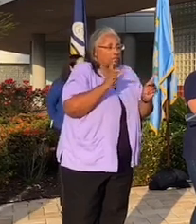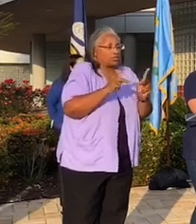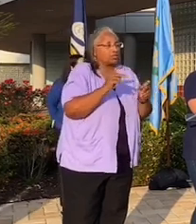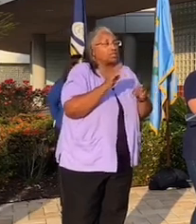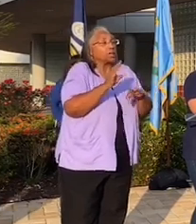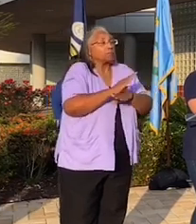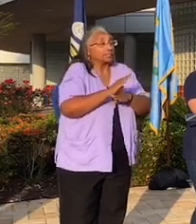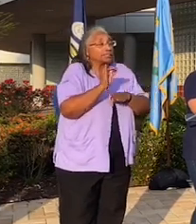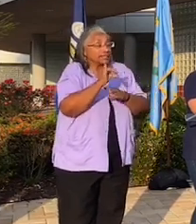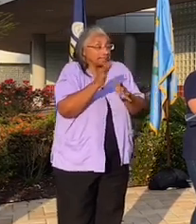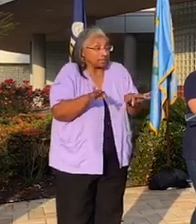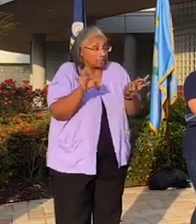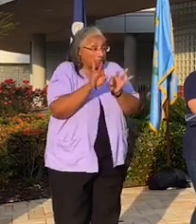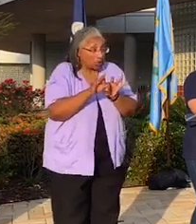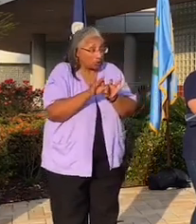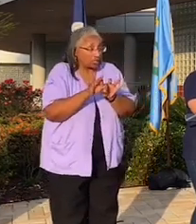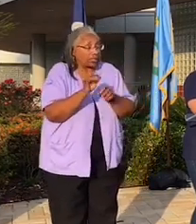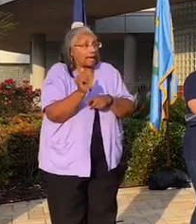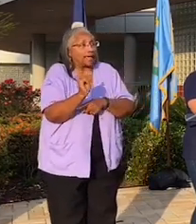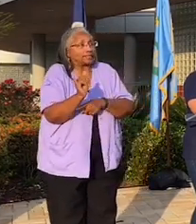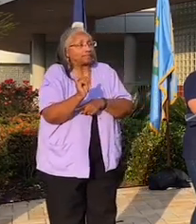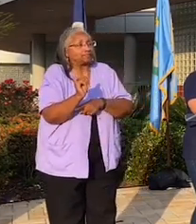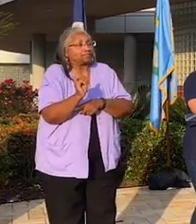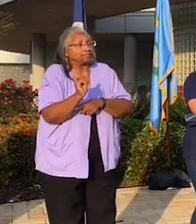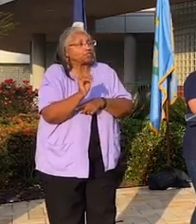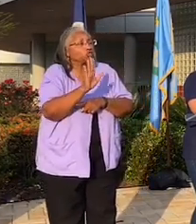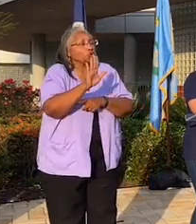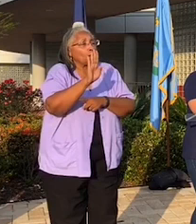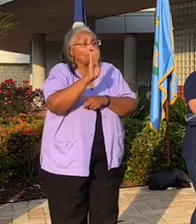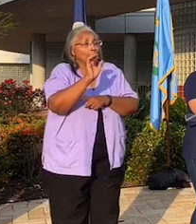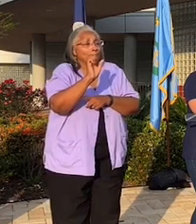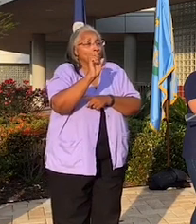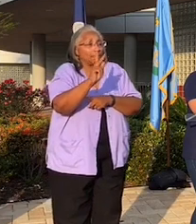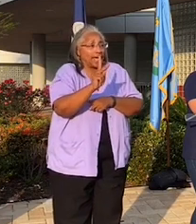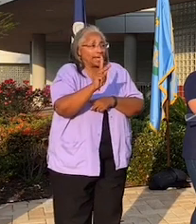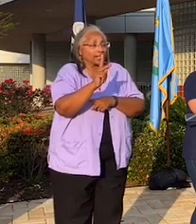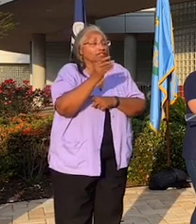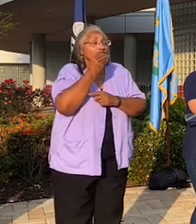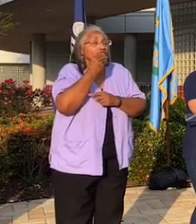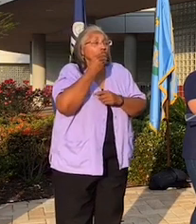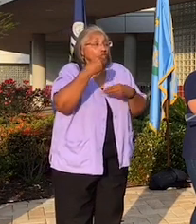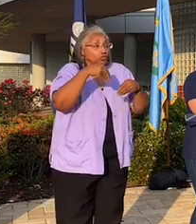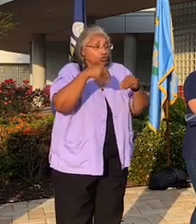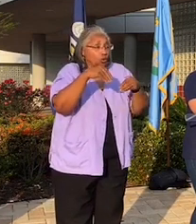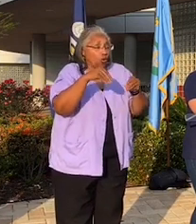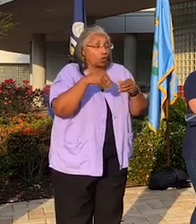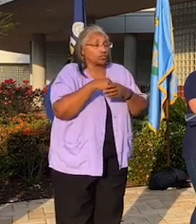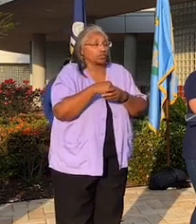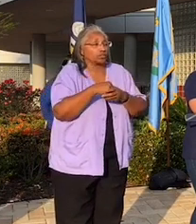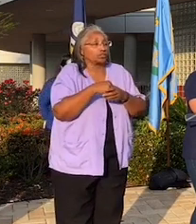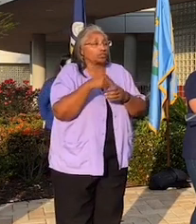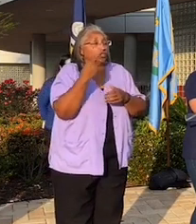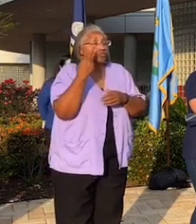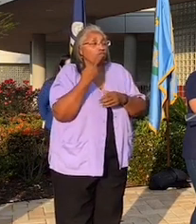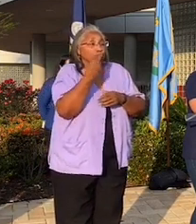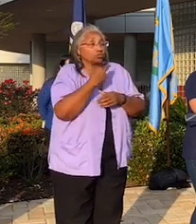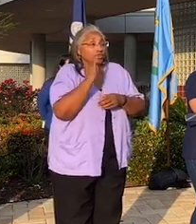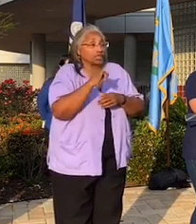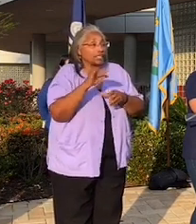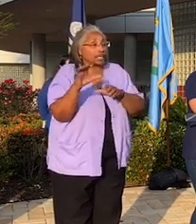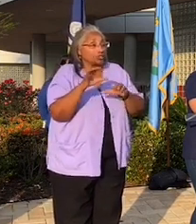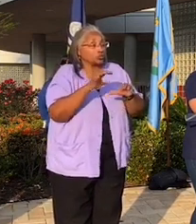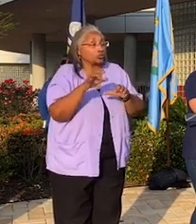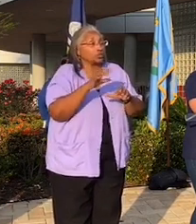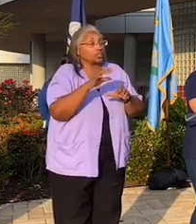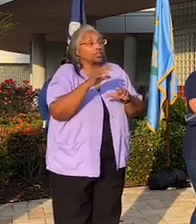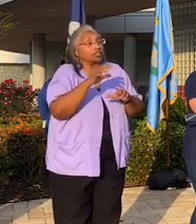are essential in terms of your banks, your grocery stores, the restaurants that will do